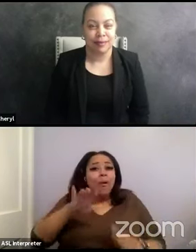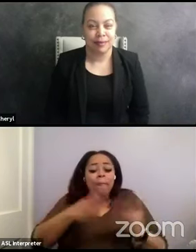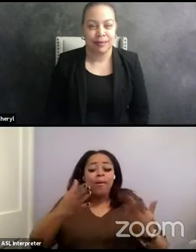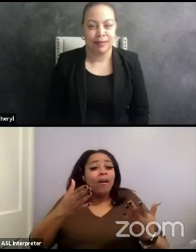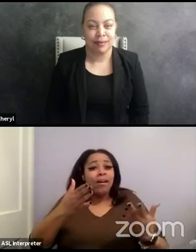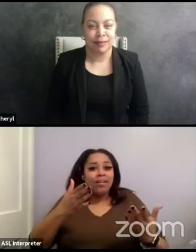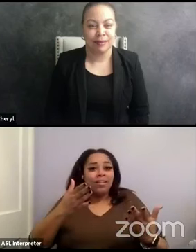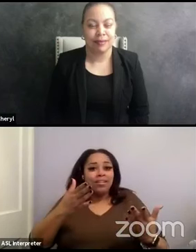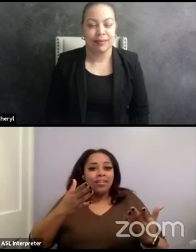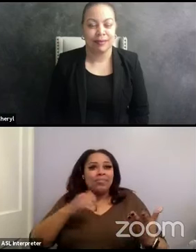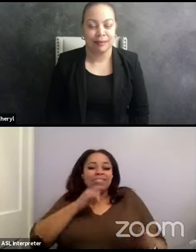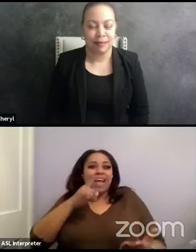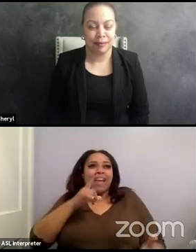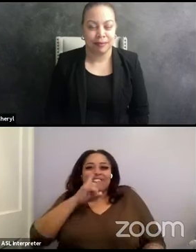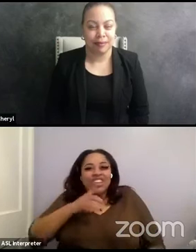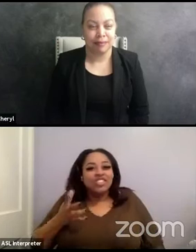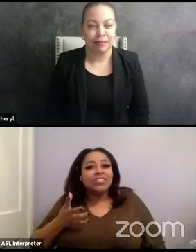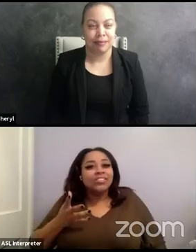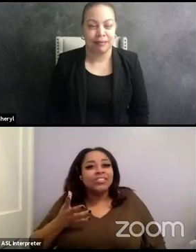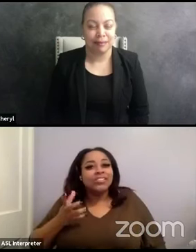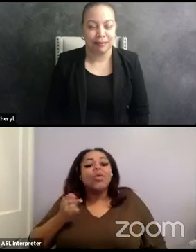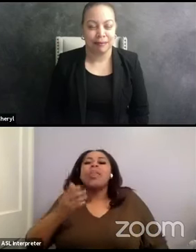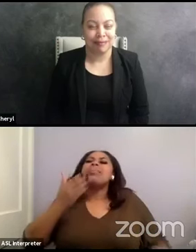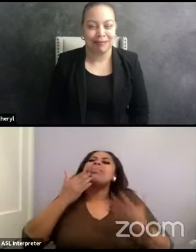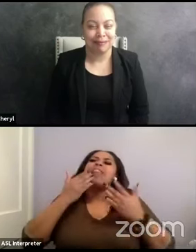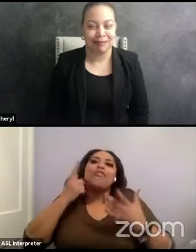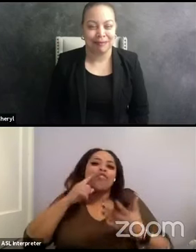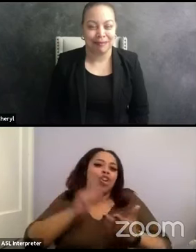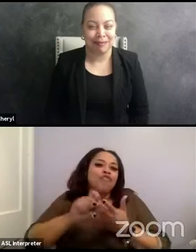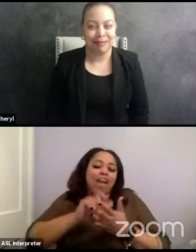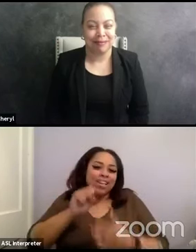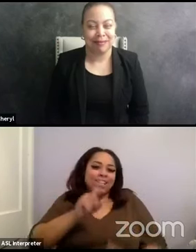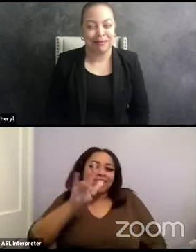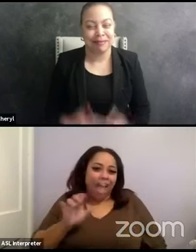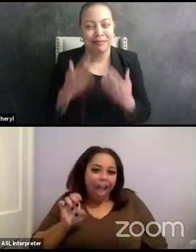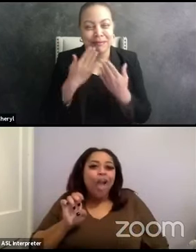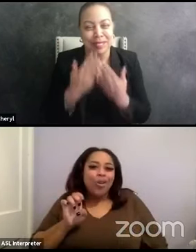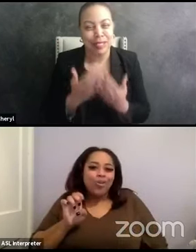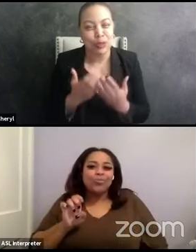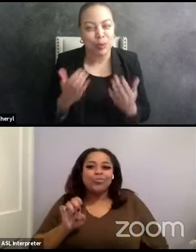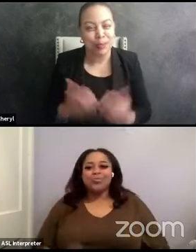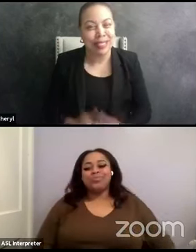wasn't fiction. So thank you very much for your writing style. Thank you so much.